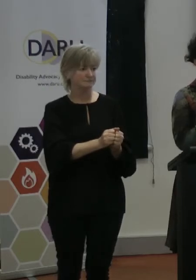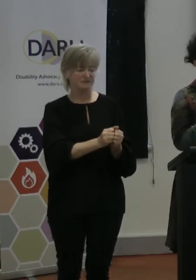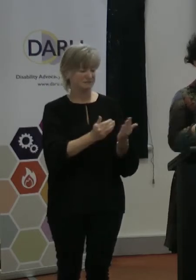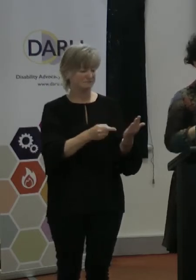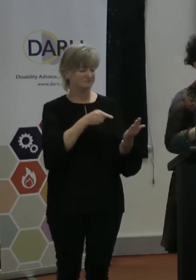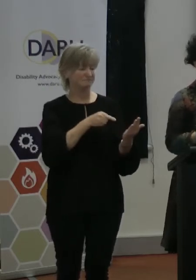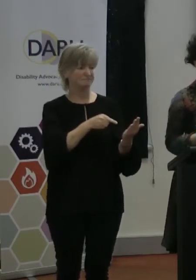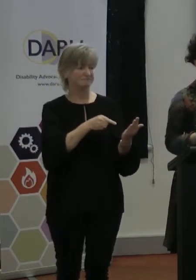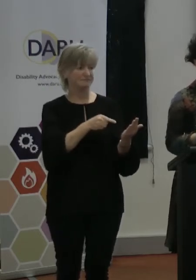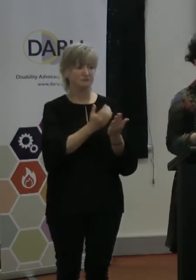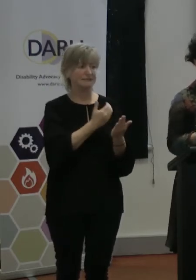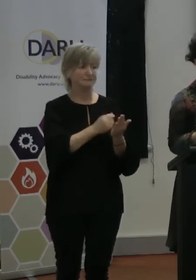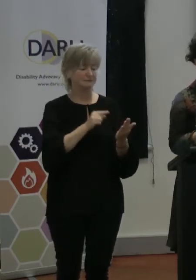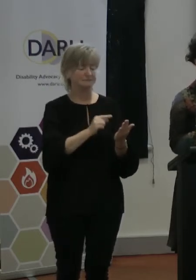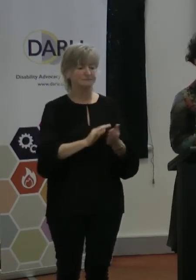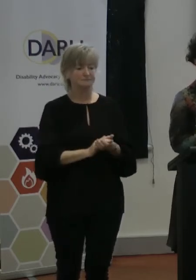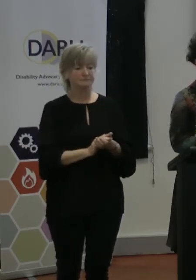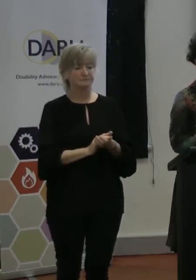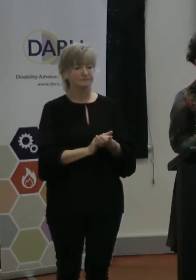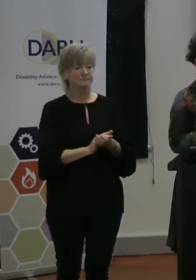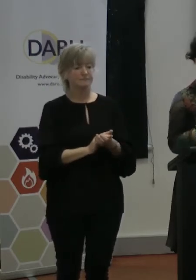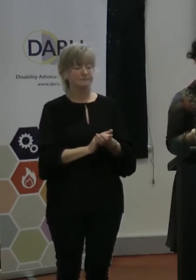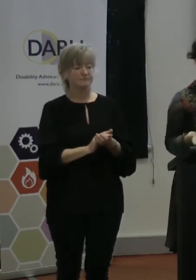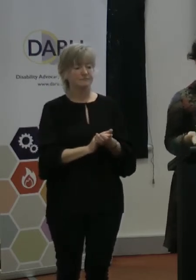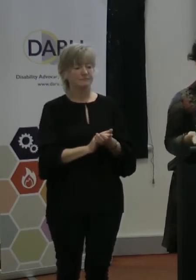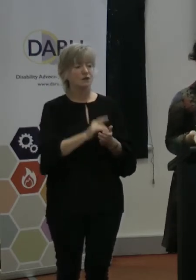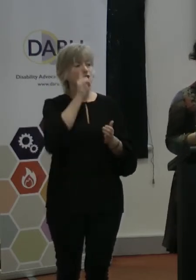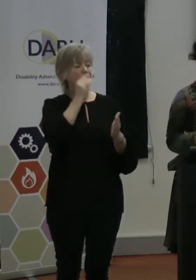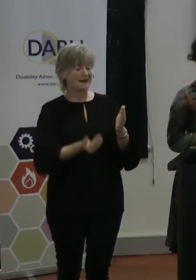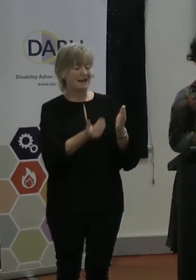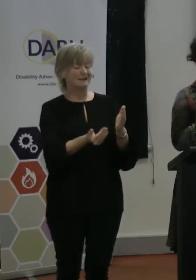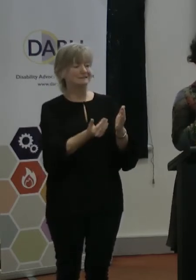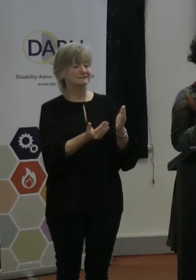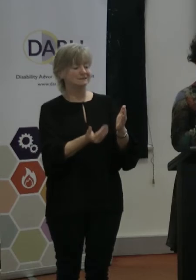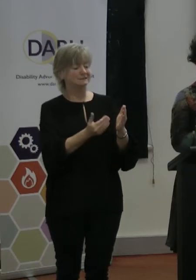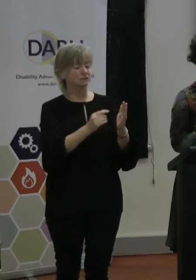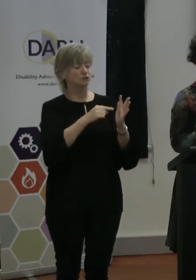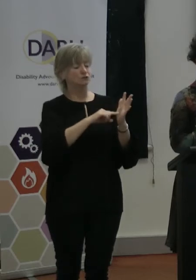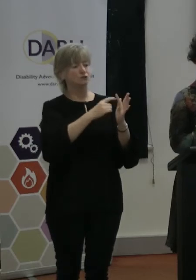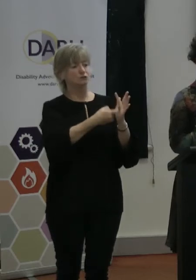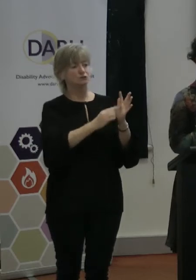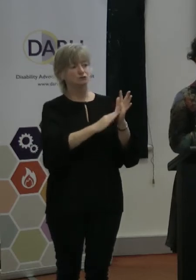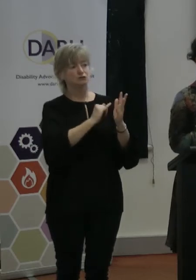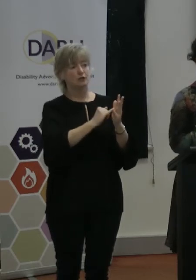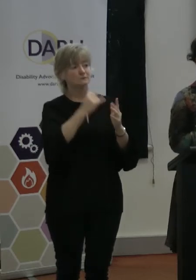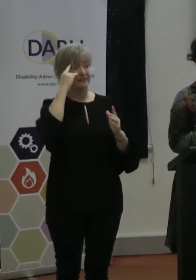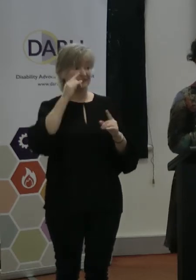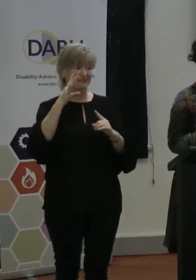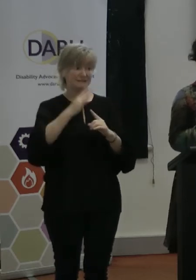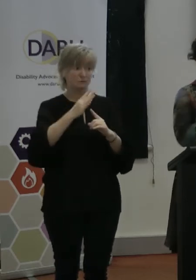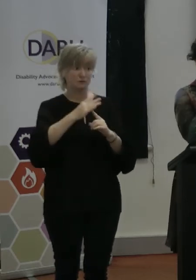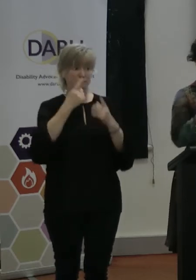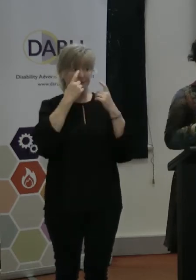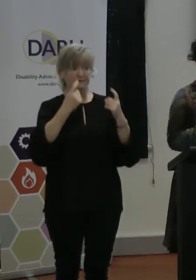is. There is a space in the document for additional terms, which is something that's probably really important to look out